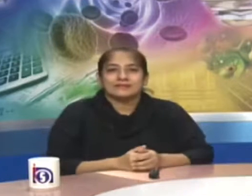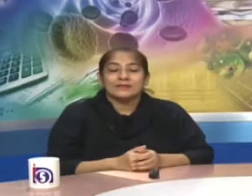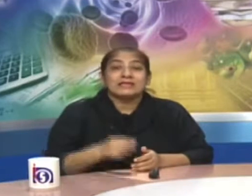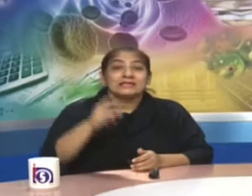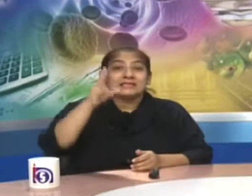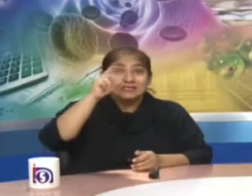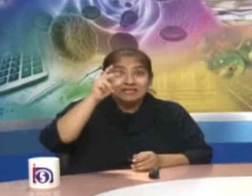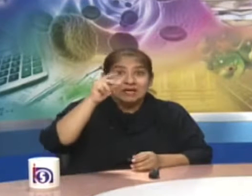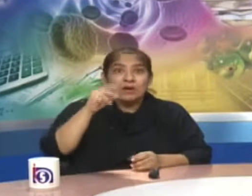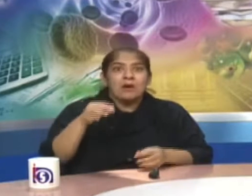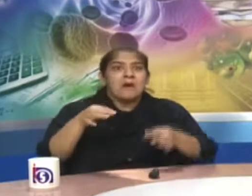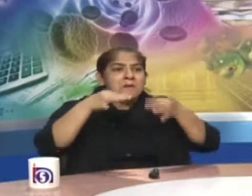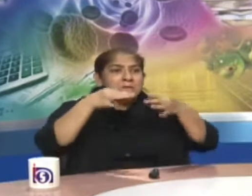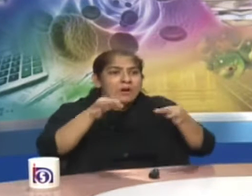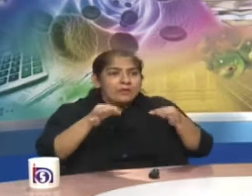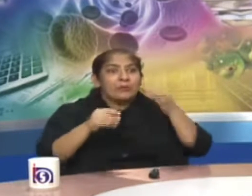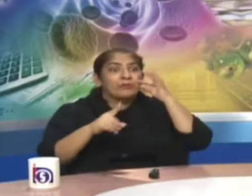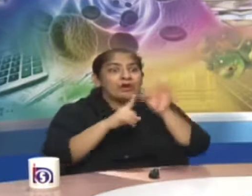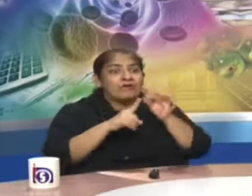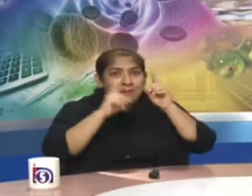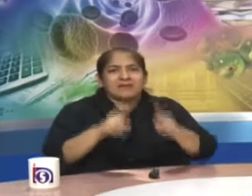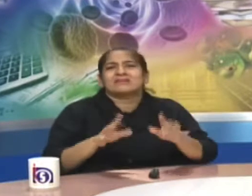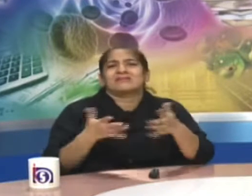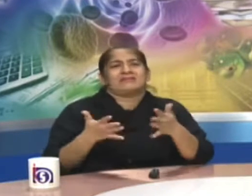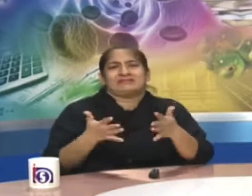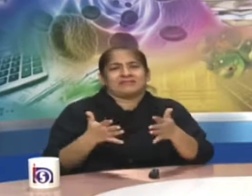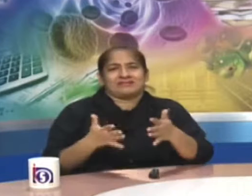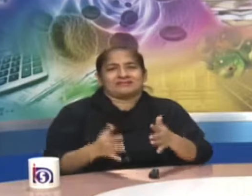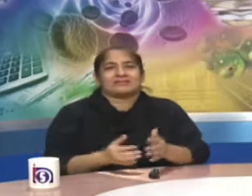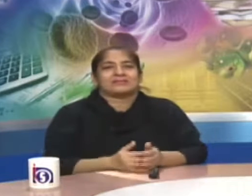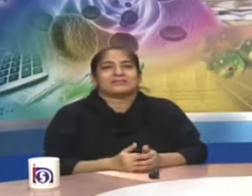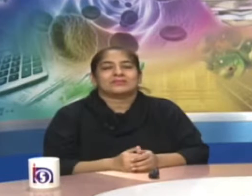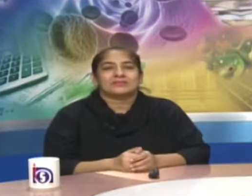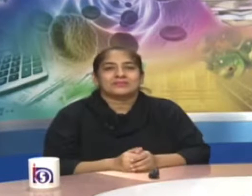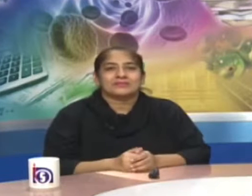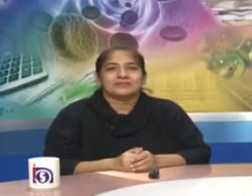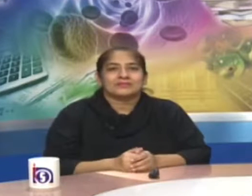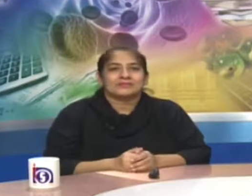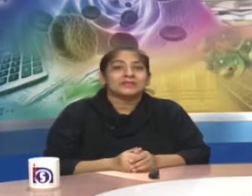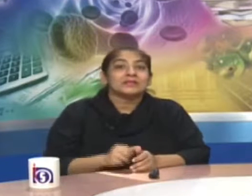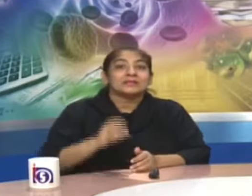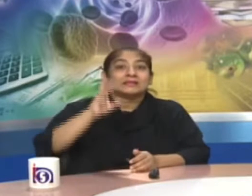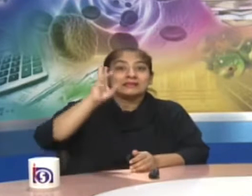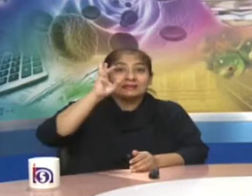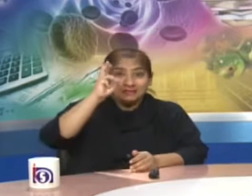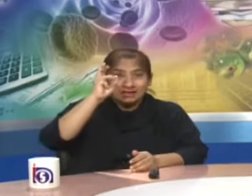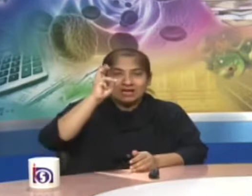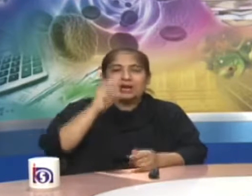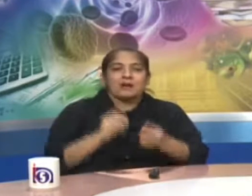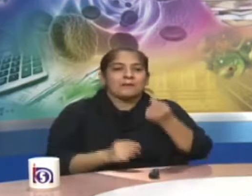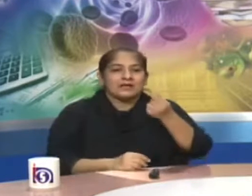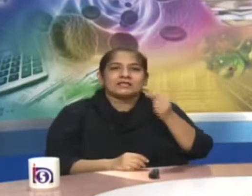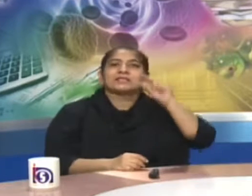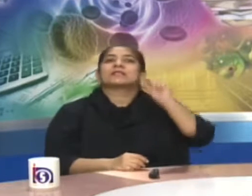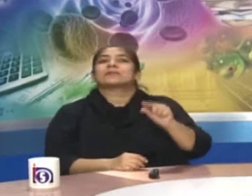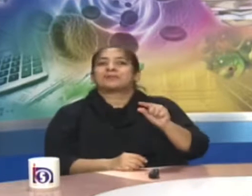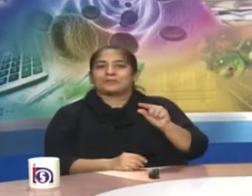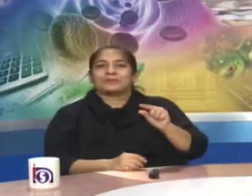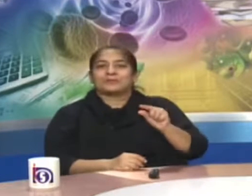Let's now understand the benefits. The first benefit is that it saves time. The second benefit is